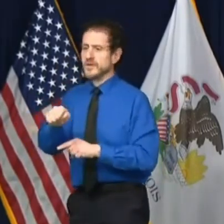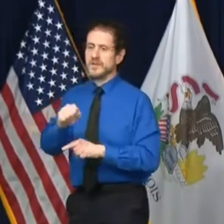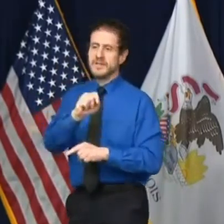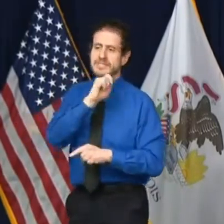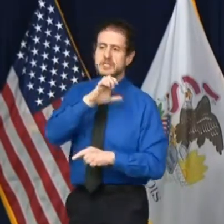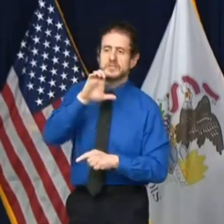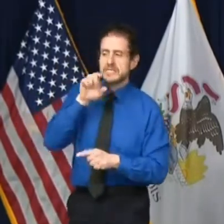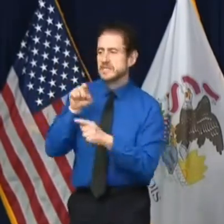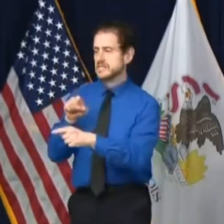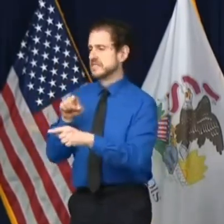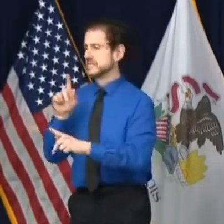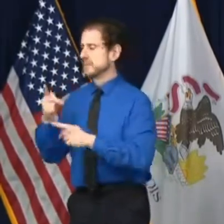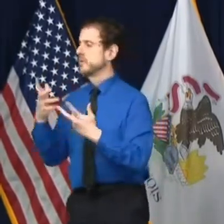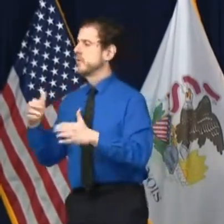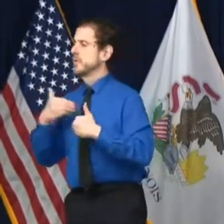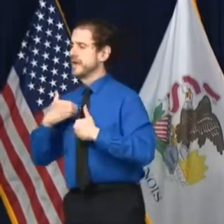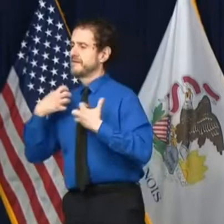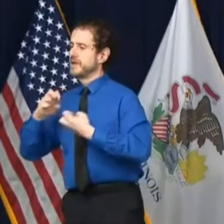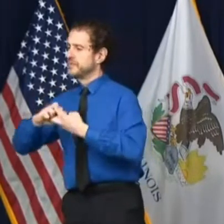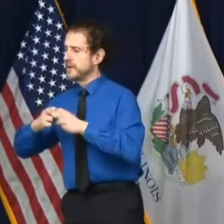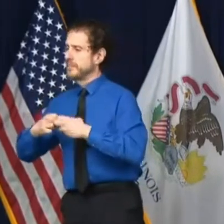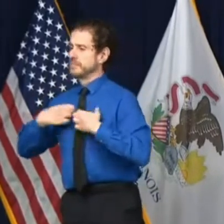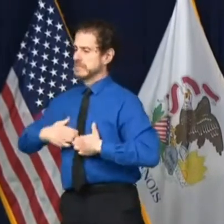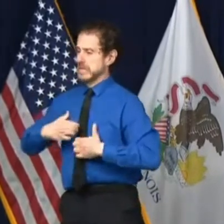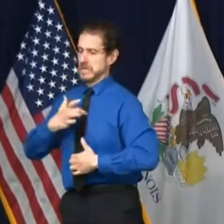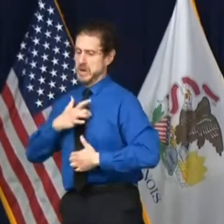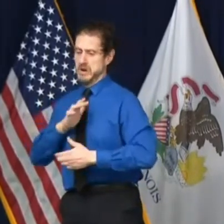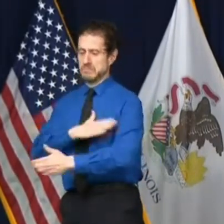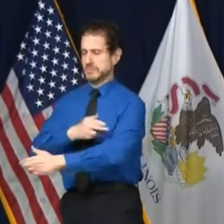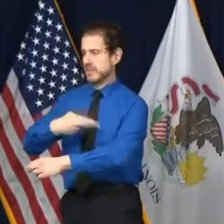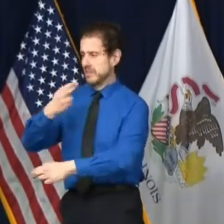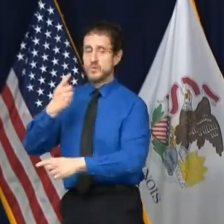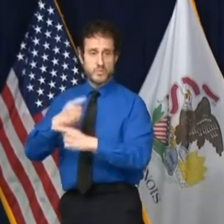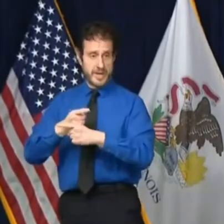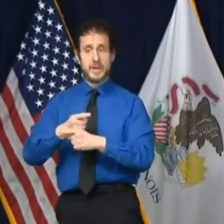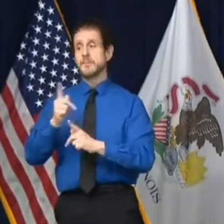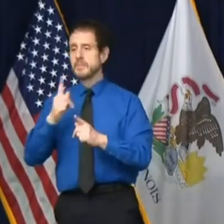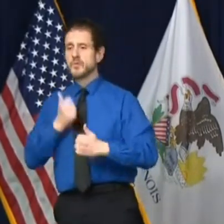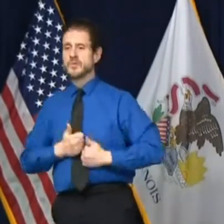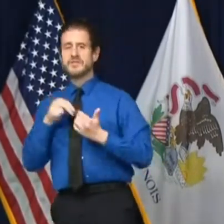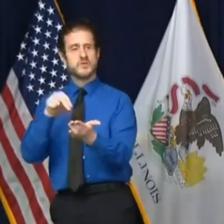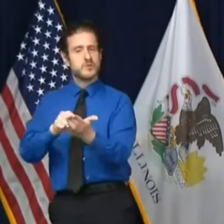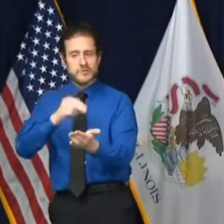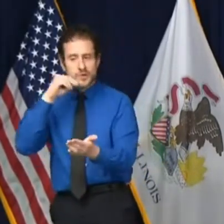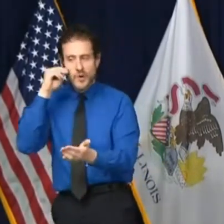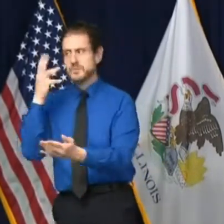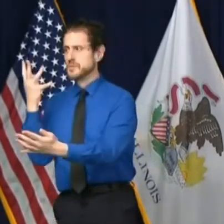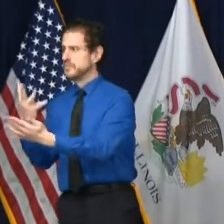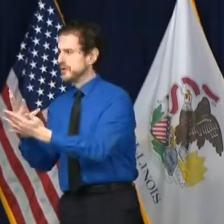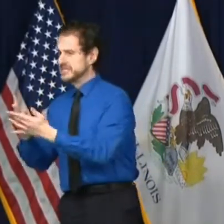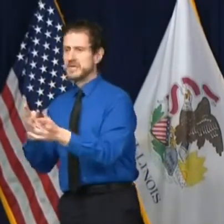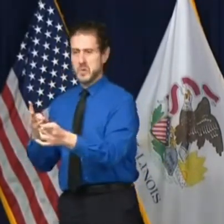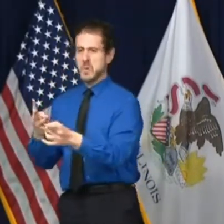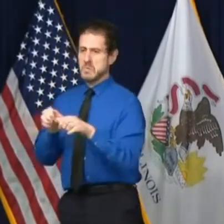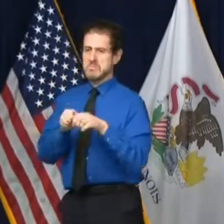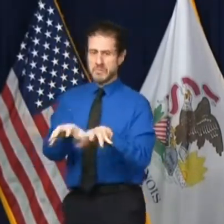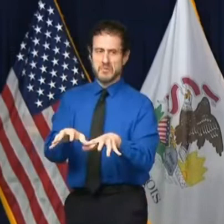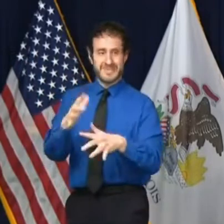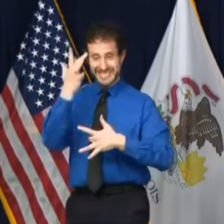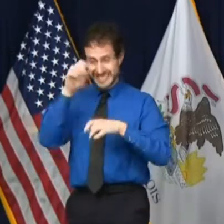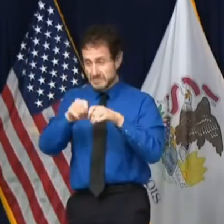most vulnerable. You've heard a lot about what we're trying to do to protect people in congregate settings, which are often the most vulnerable. Right? These